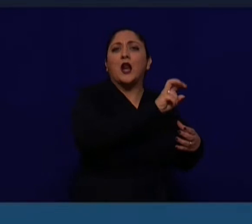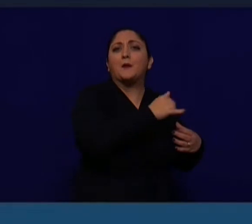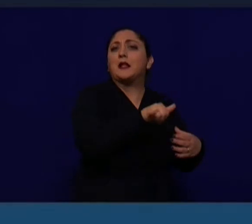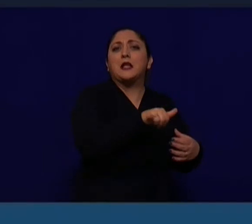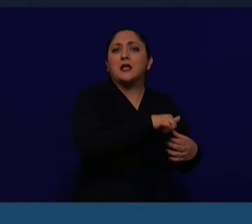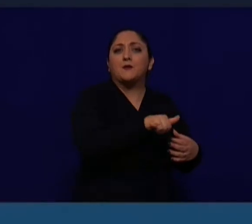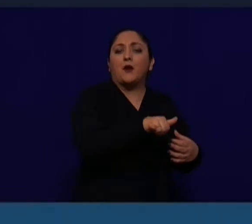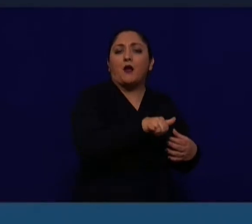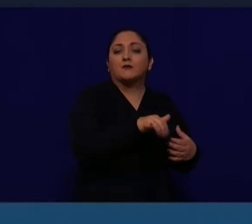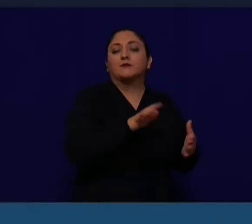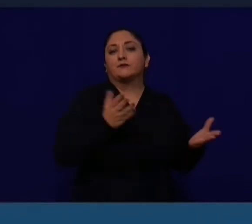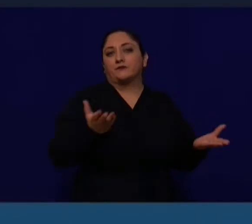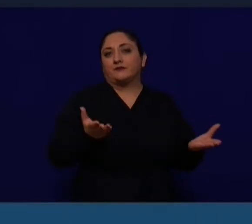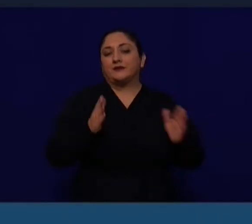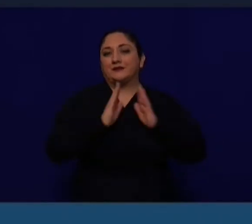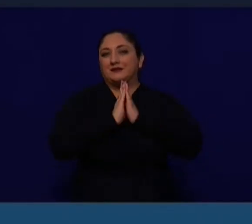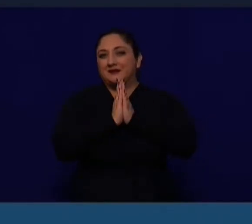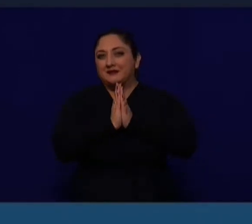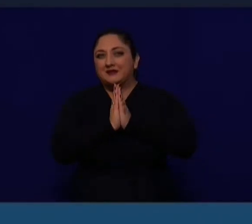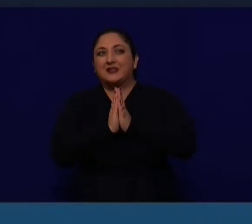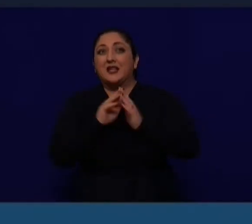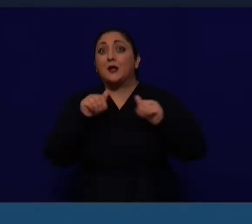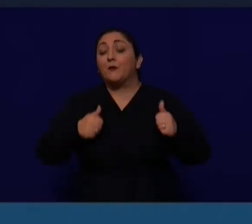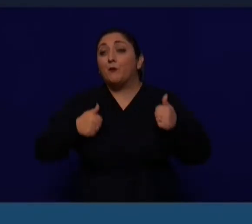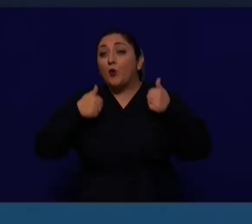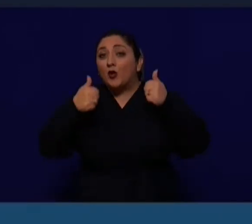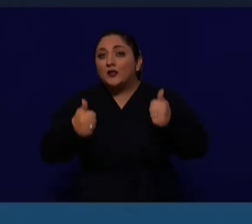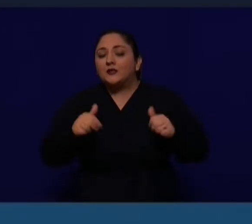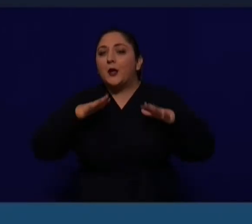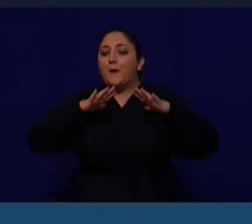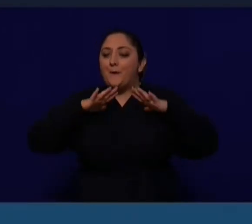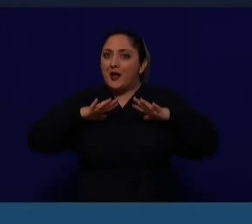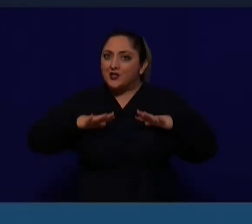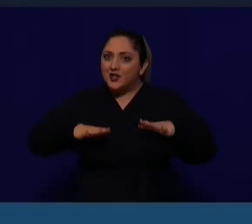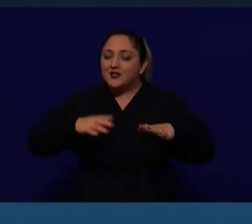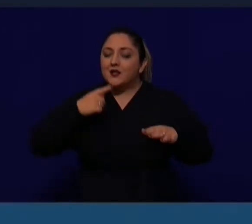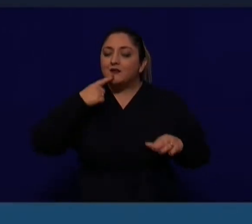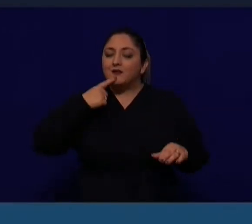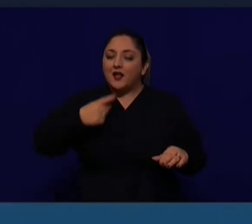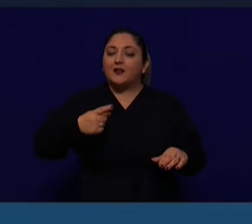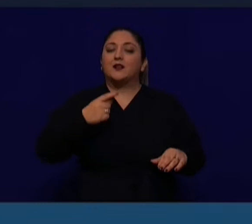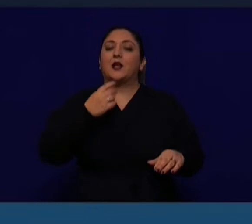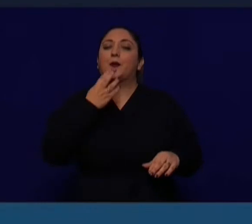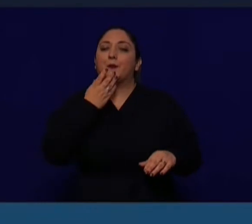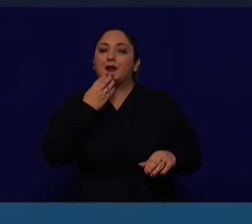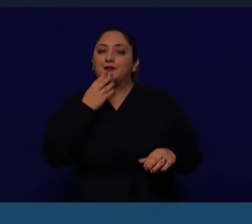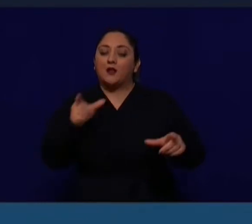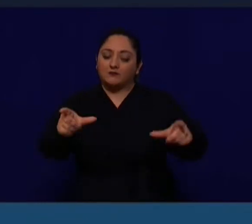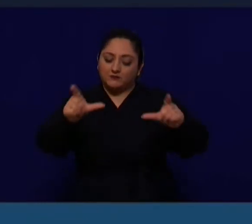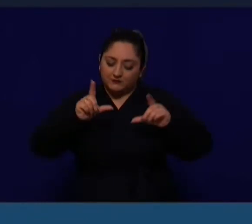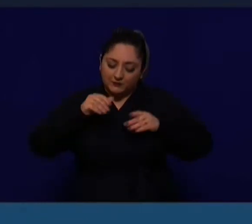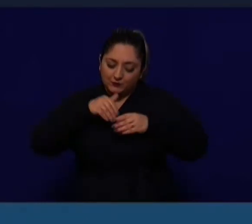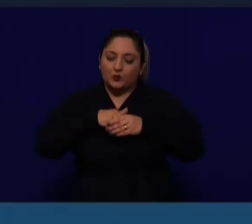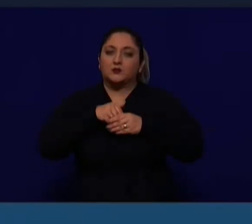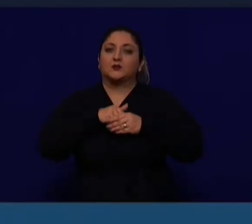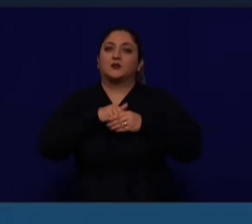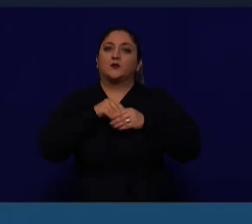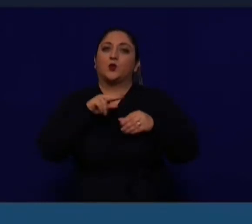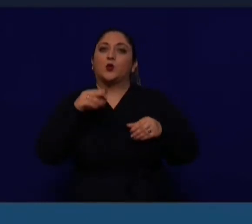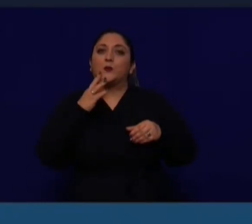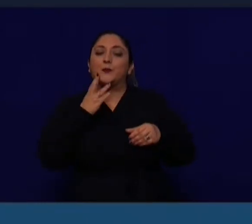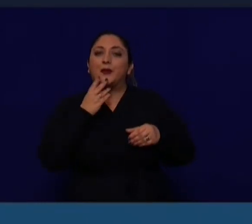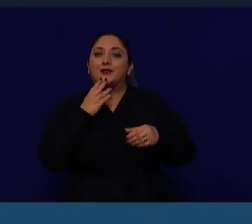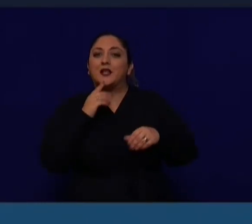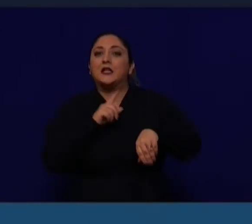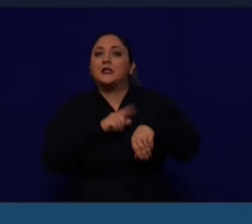l-appuntament. Għalhekk f'dawn l-aġġornamenti ninformakom meta qegħdin niftħu l-gruppi u anke meta jingħalqu. Pereżempju aħna